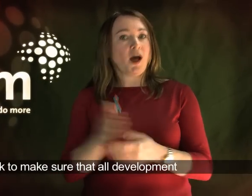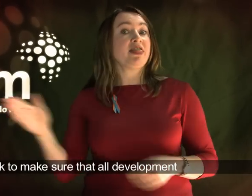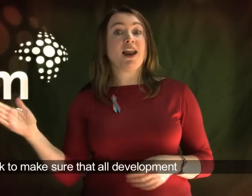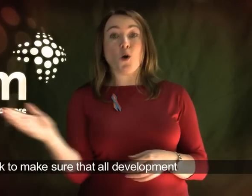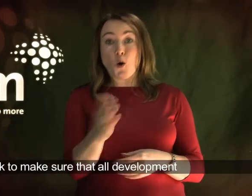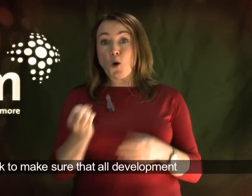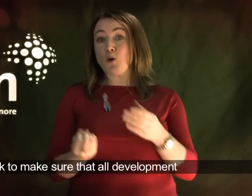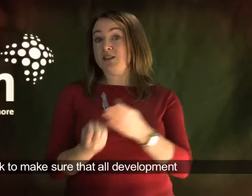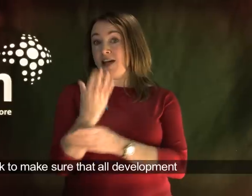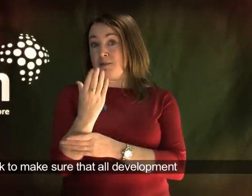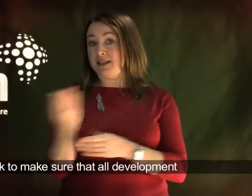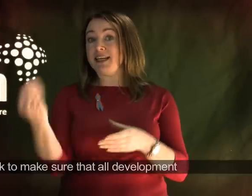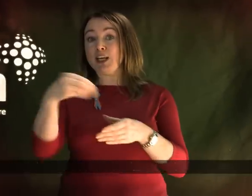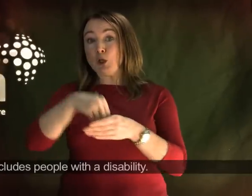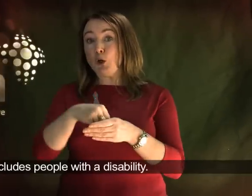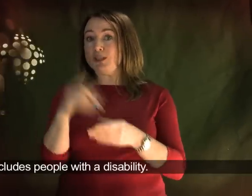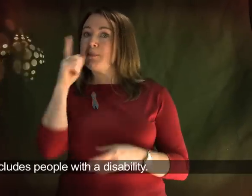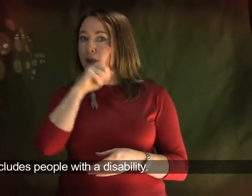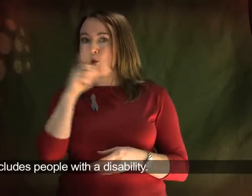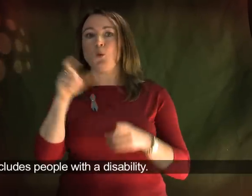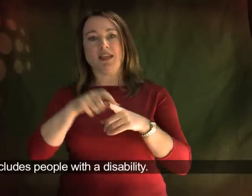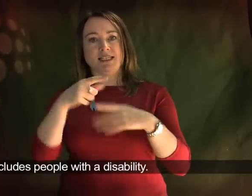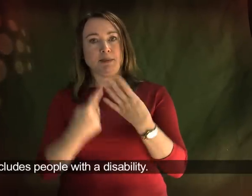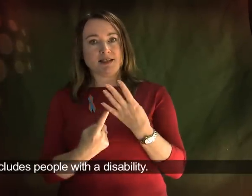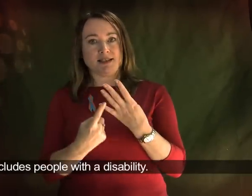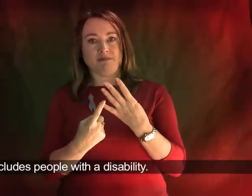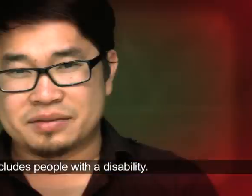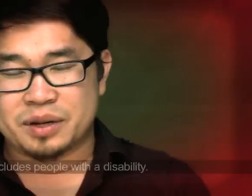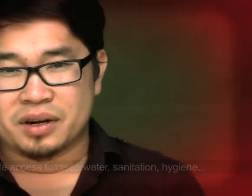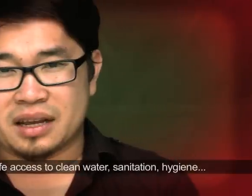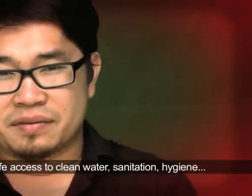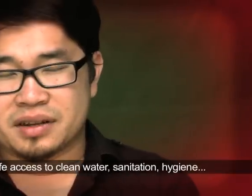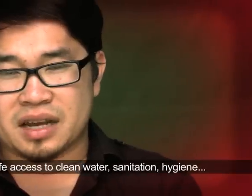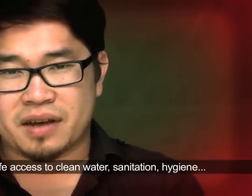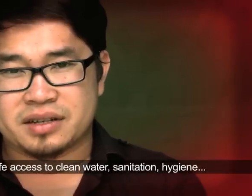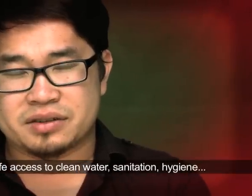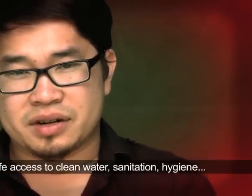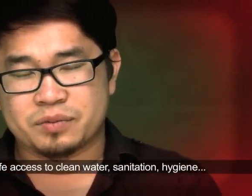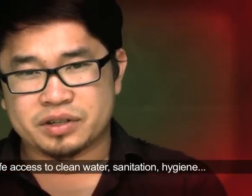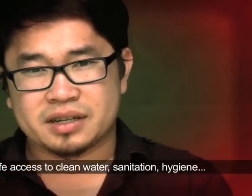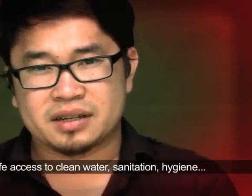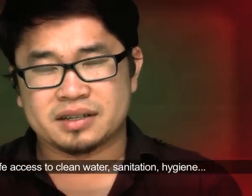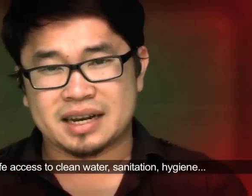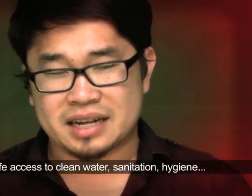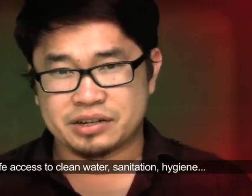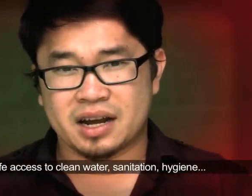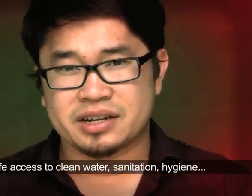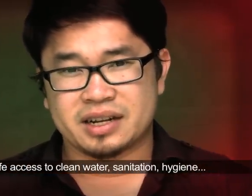that all development includes people with a disability. We believe safe access to clean water, sanitation and hygiene.